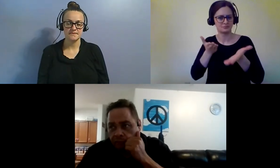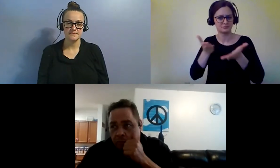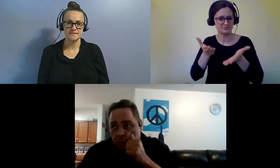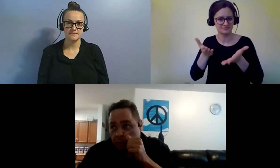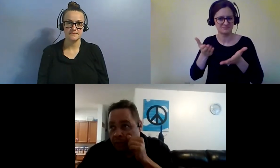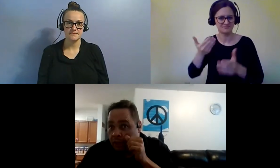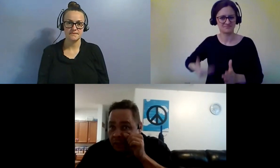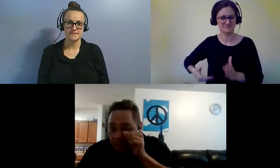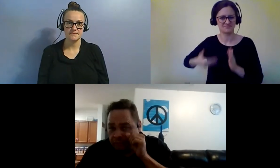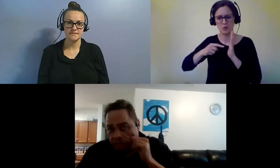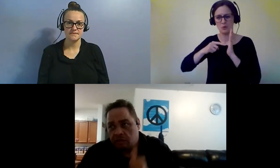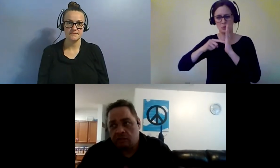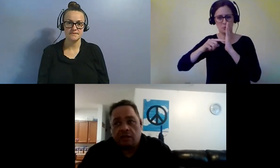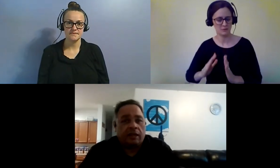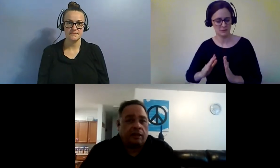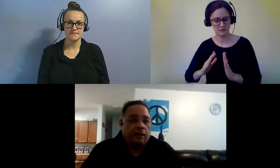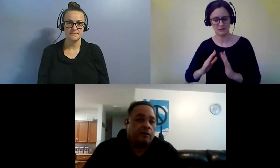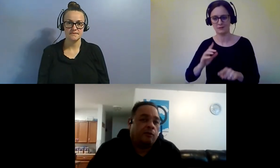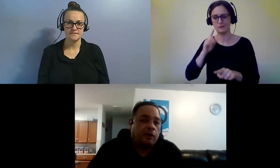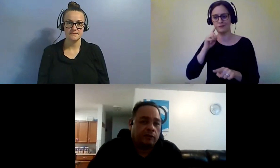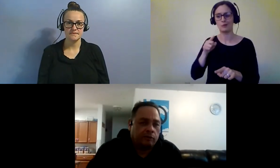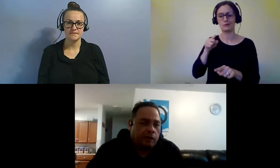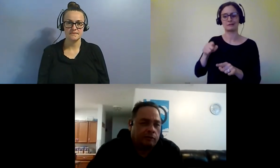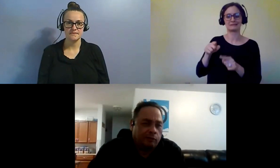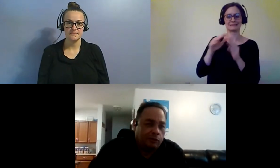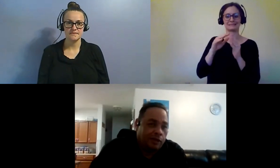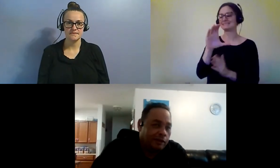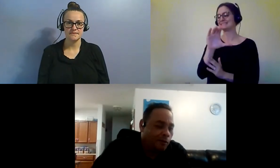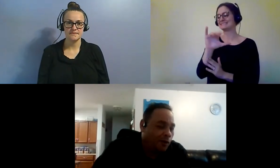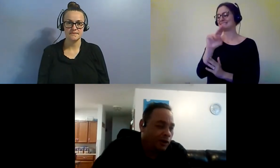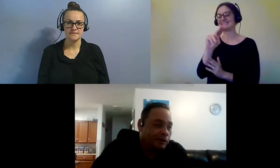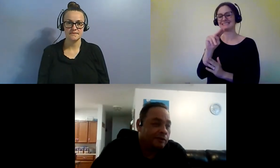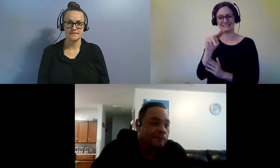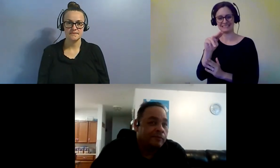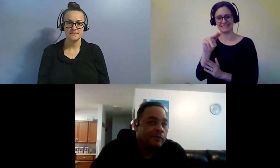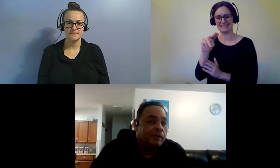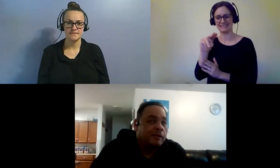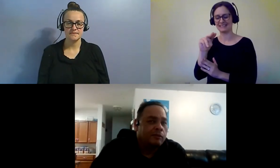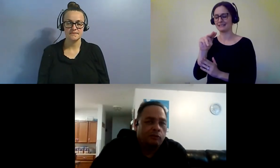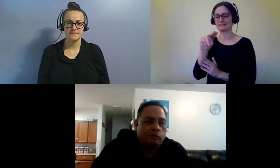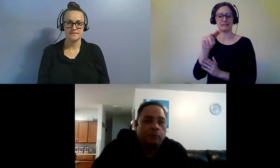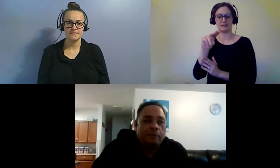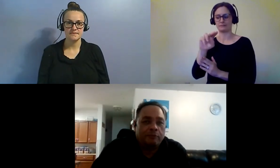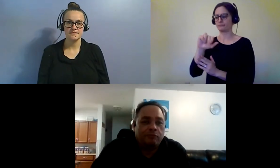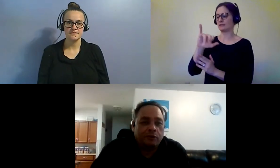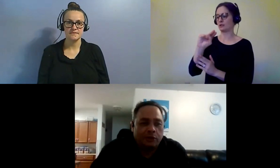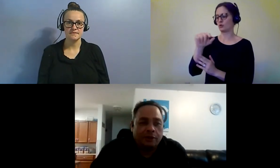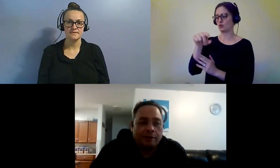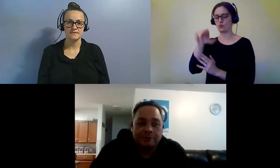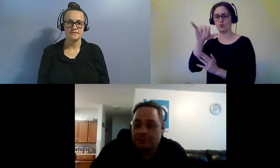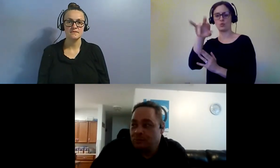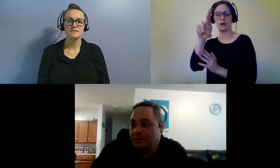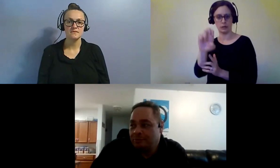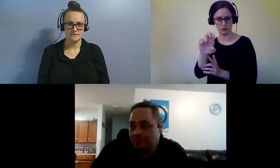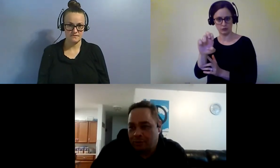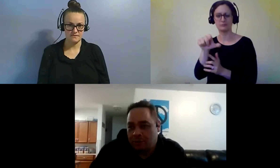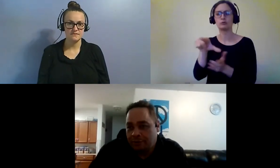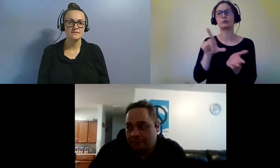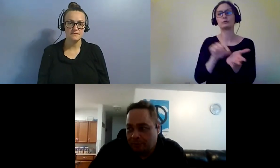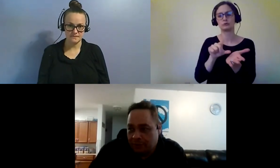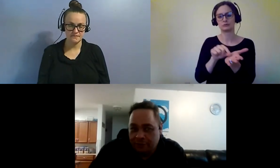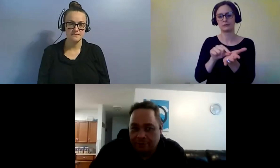representative for the Cincinnati Enquirer. So I sold the Enquirer newspaper for a year. I was the one that